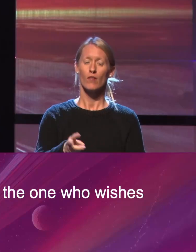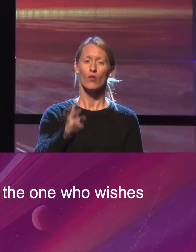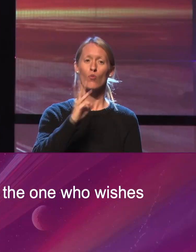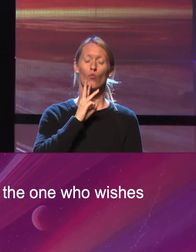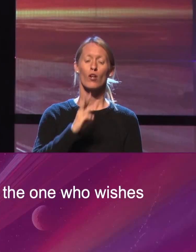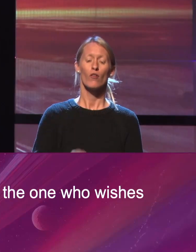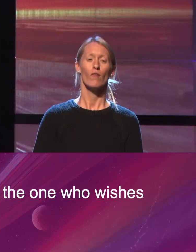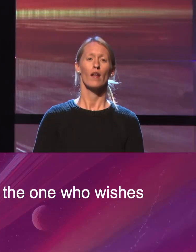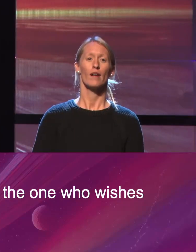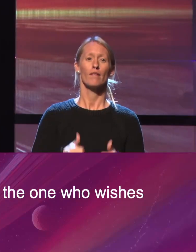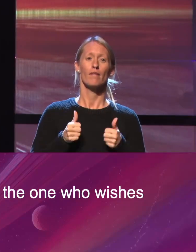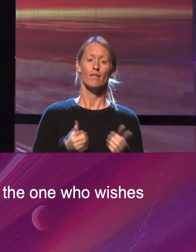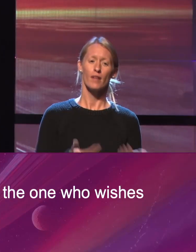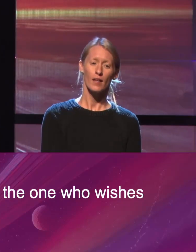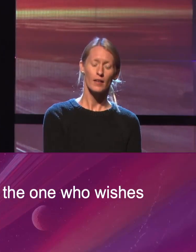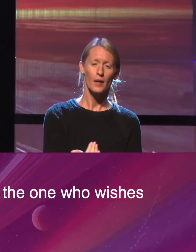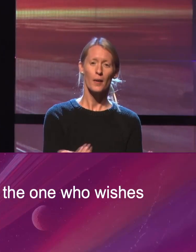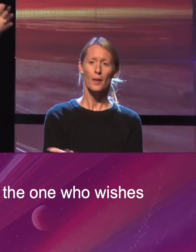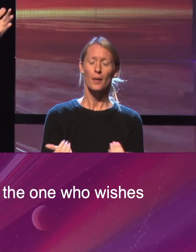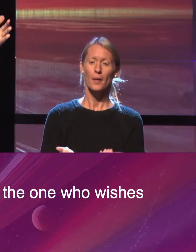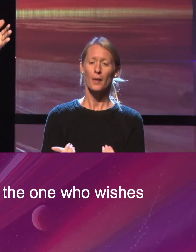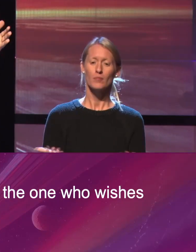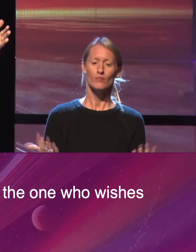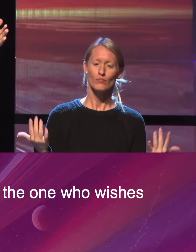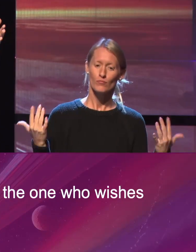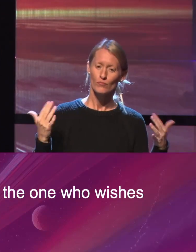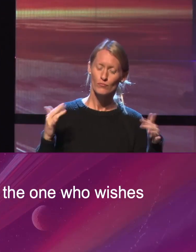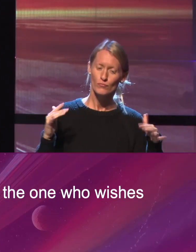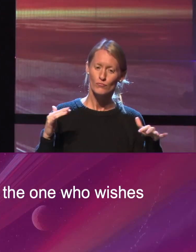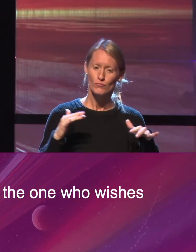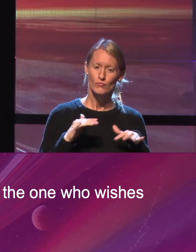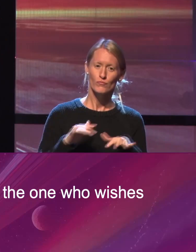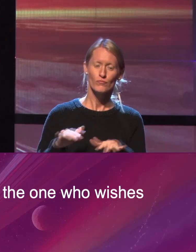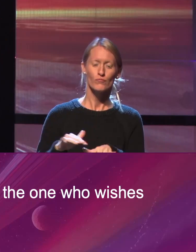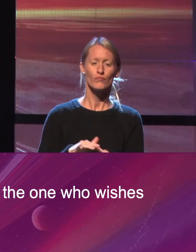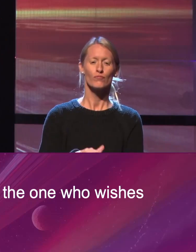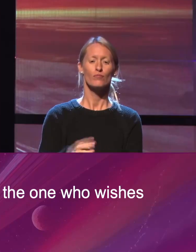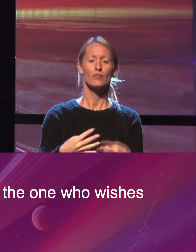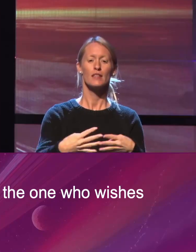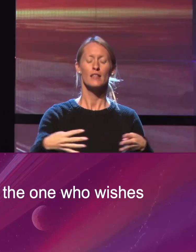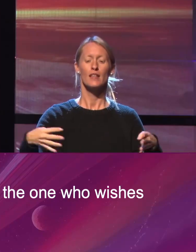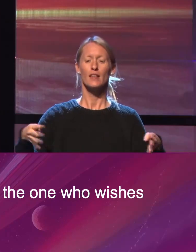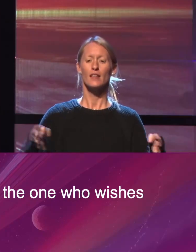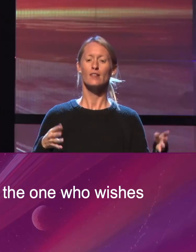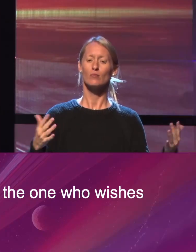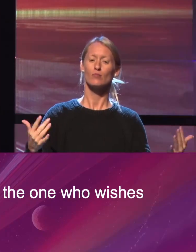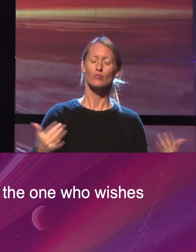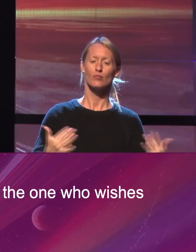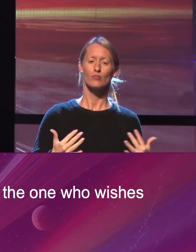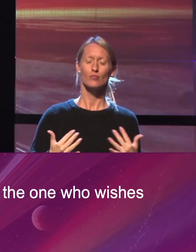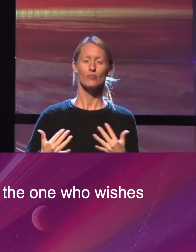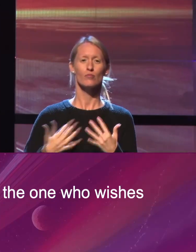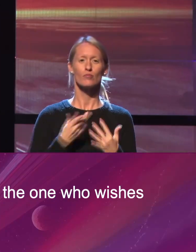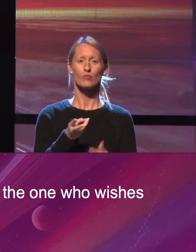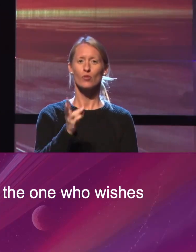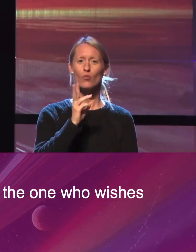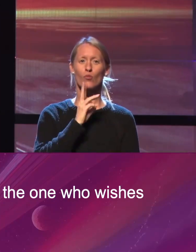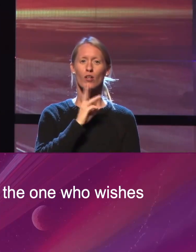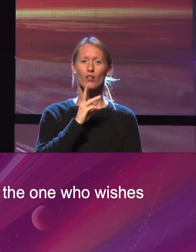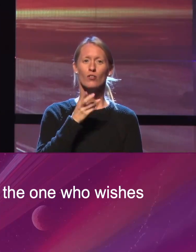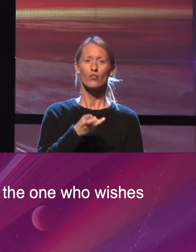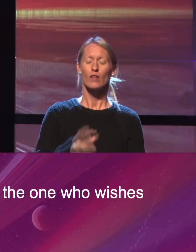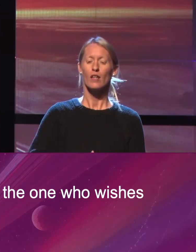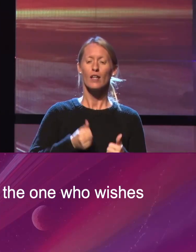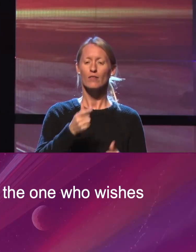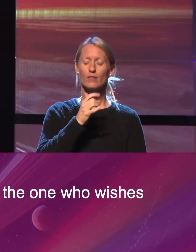life, let them come. The gates are open. And this is not the water of life for eternity so that you don't get thrown into the lake of